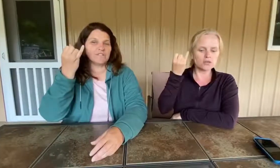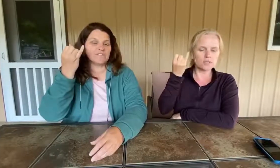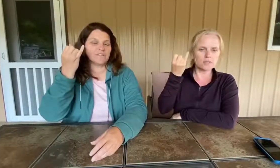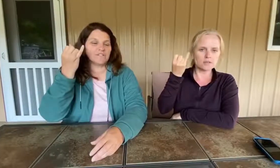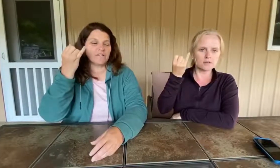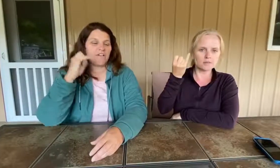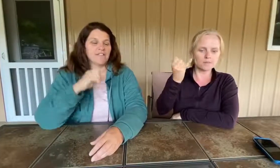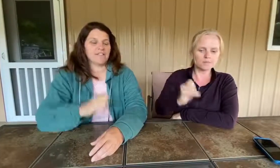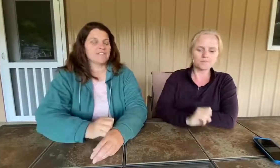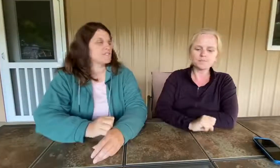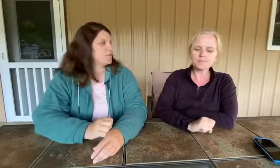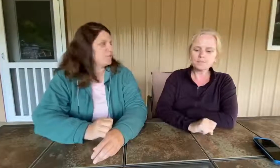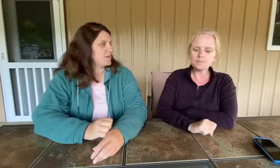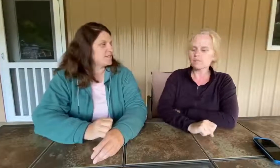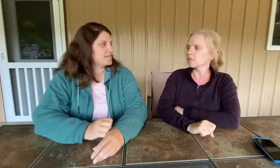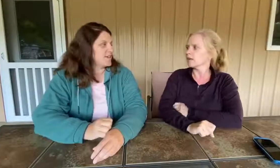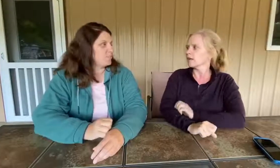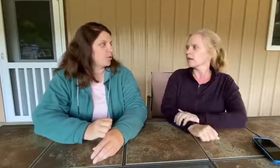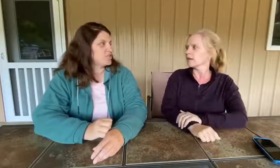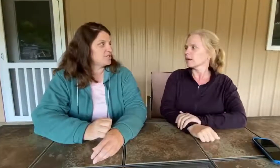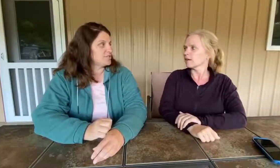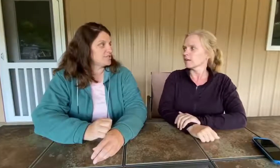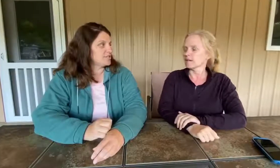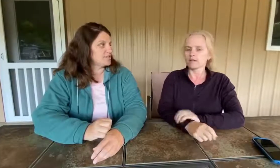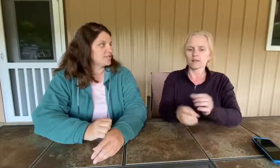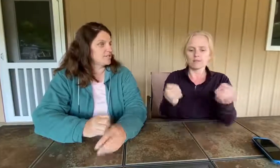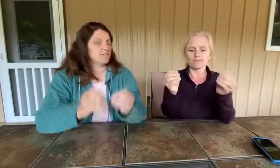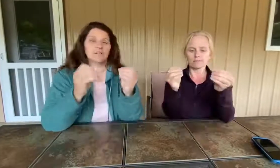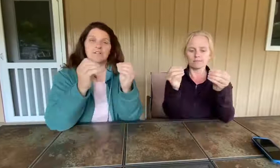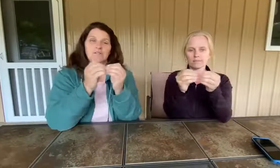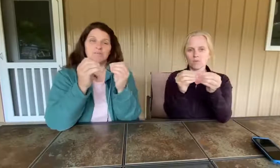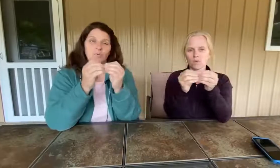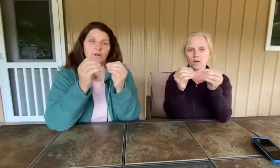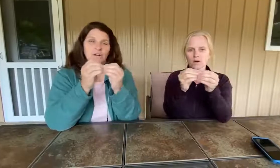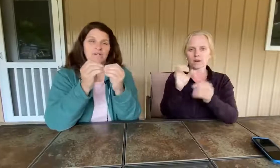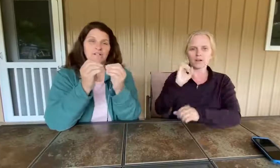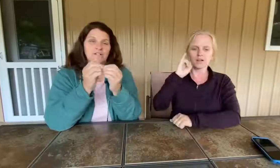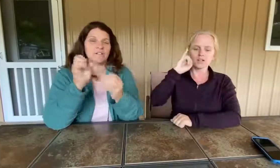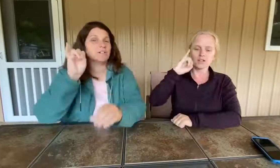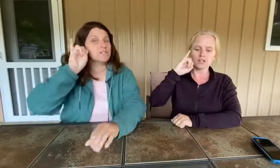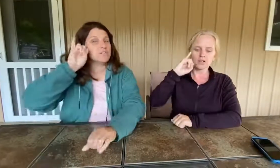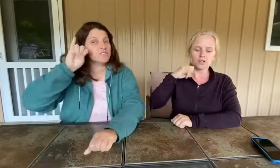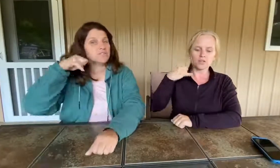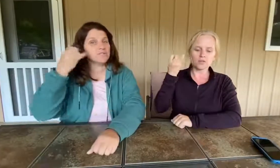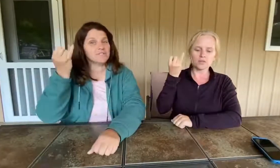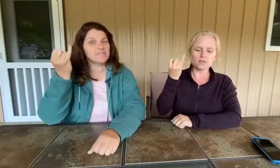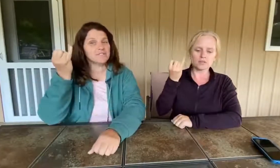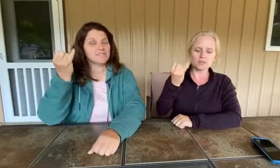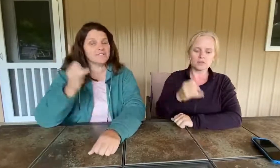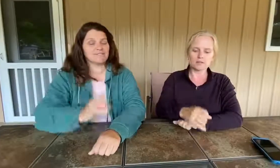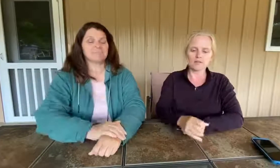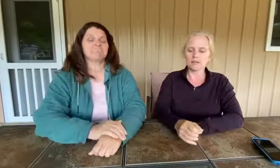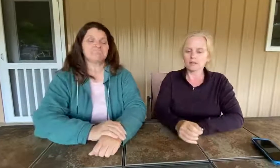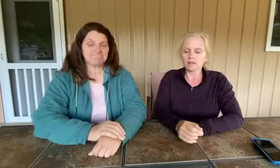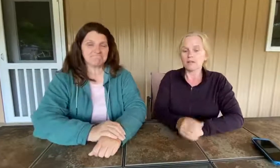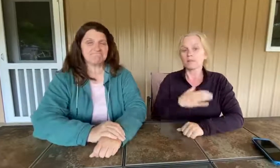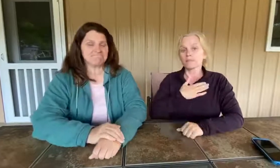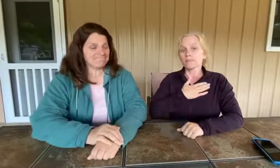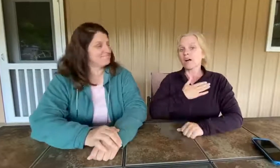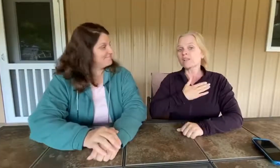juice. So if you wanted to say more juice, more juice. I'll even